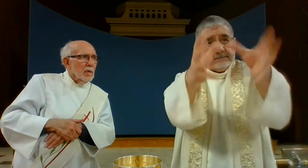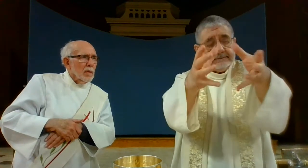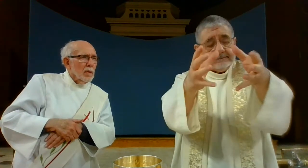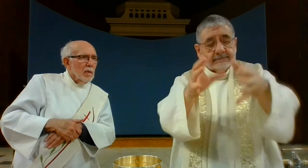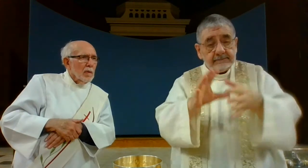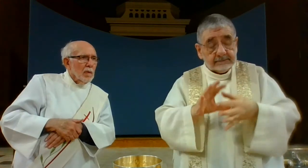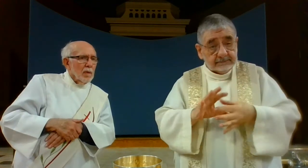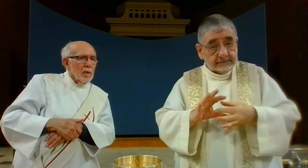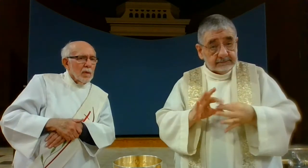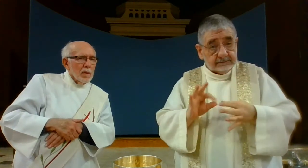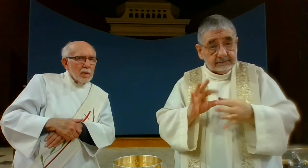saying,